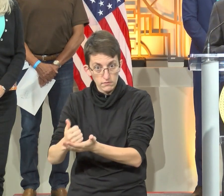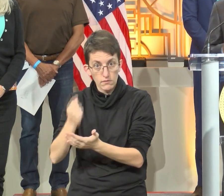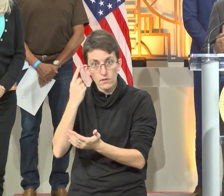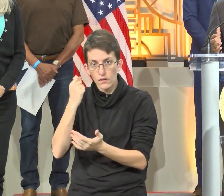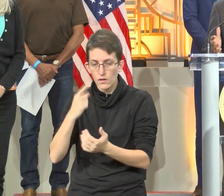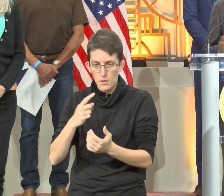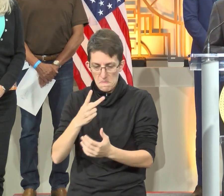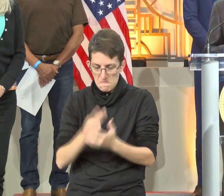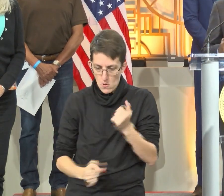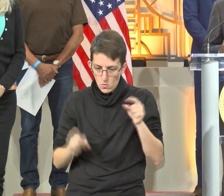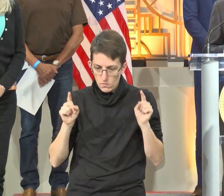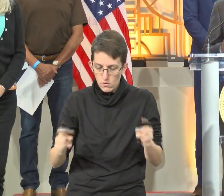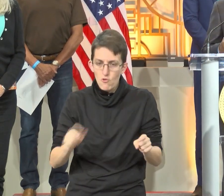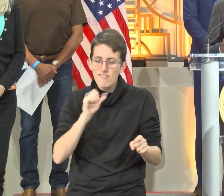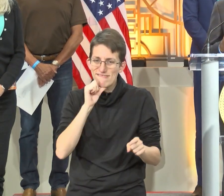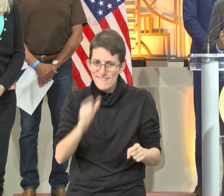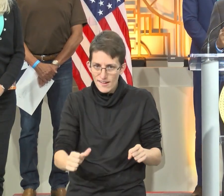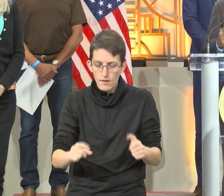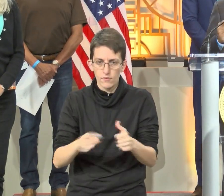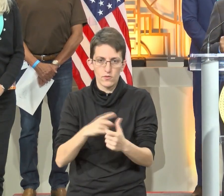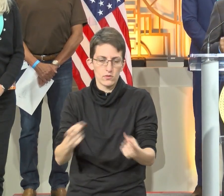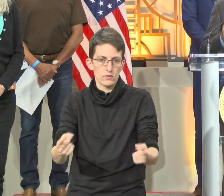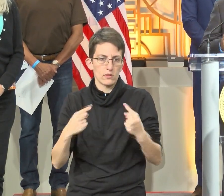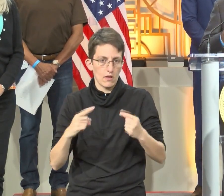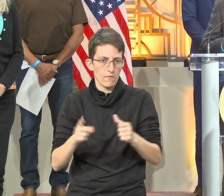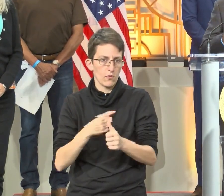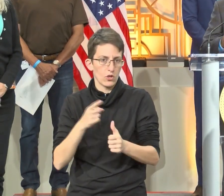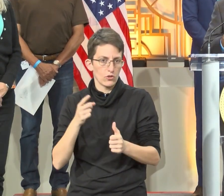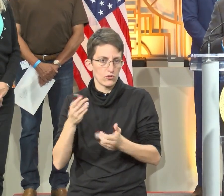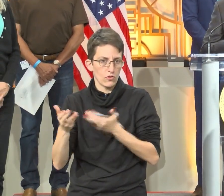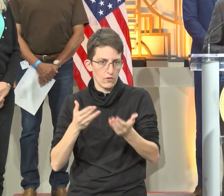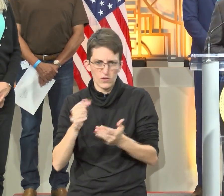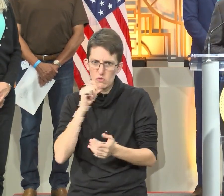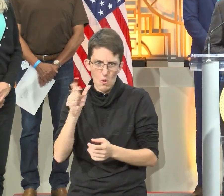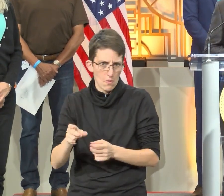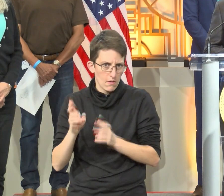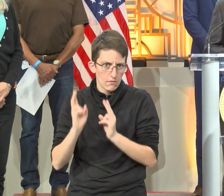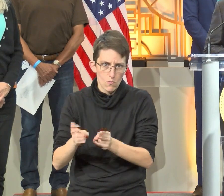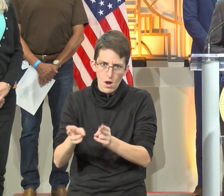first come, first served basis. So you don't have to feel like you just got to rush in.